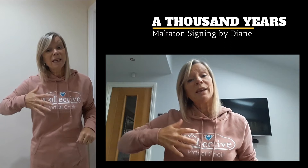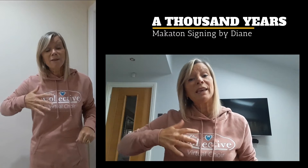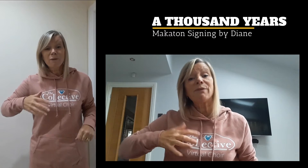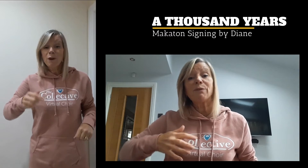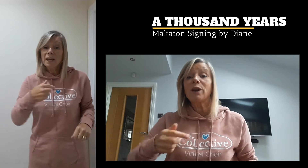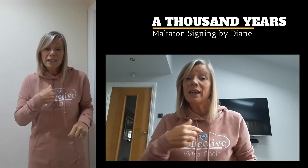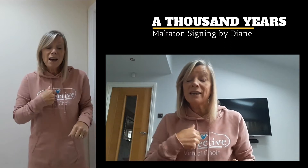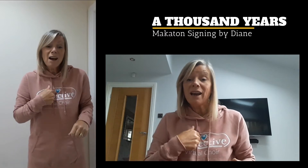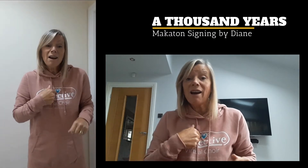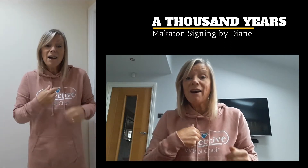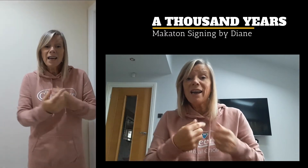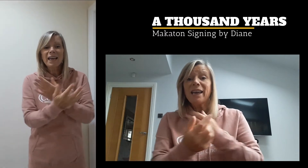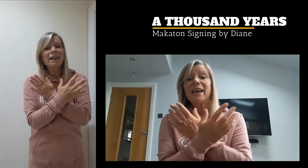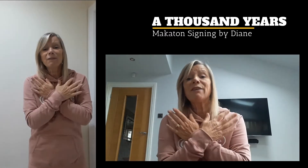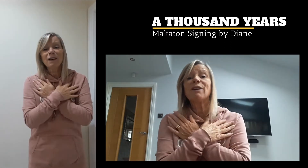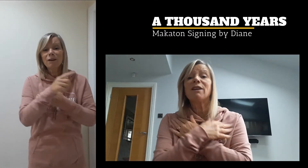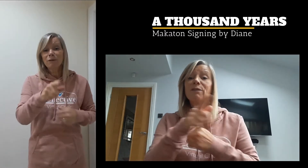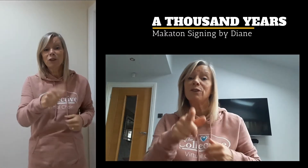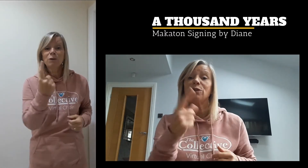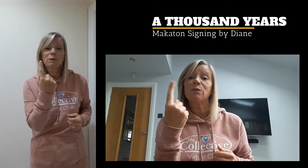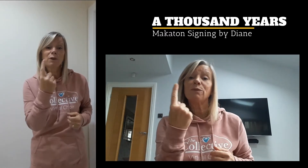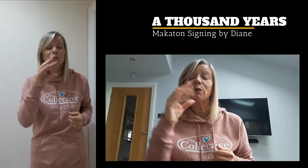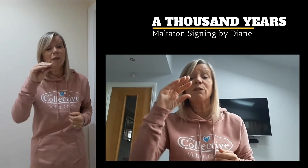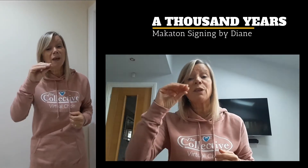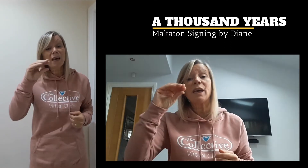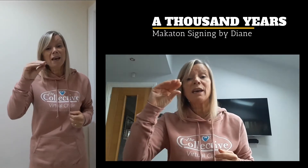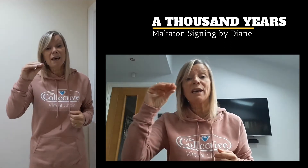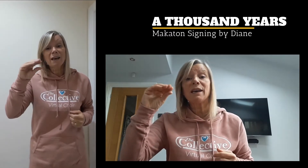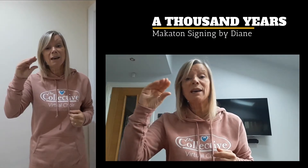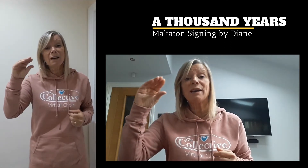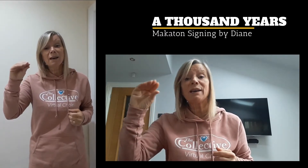be afraid. I have loved you for a